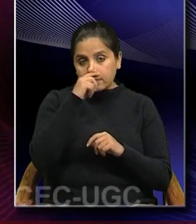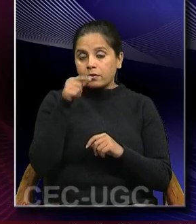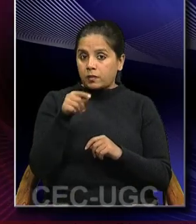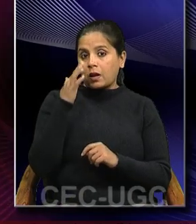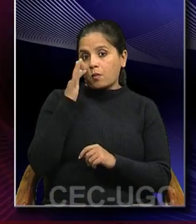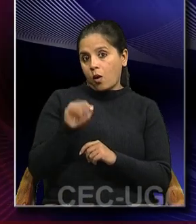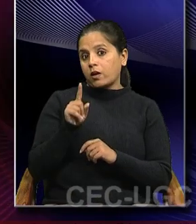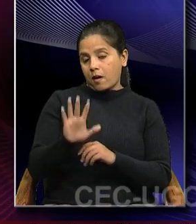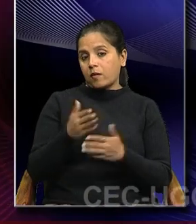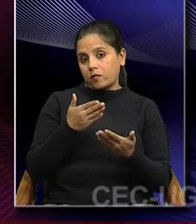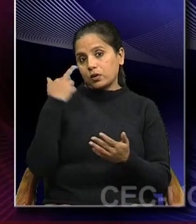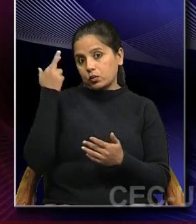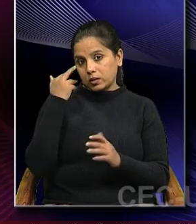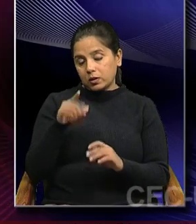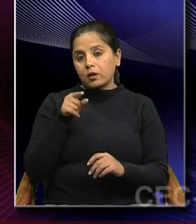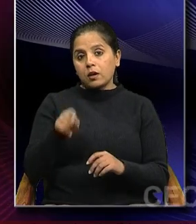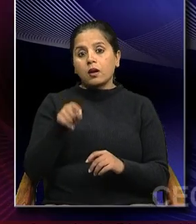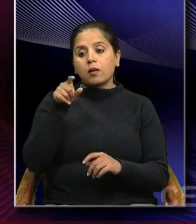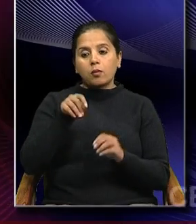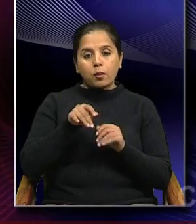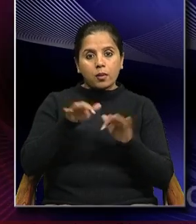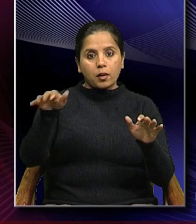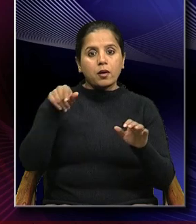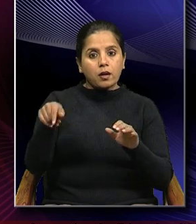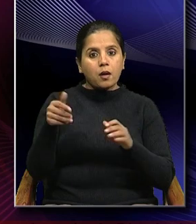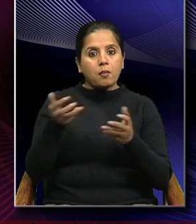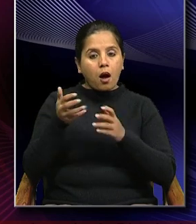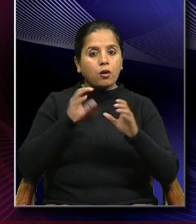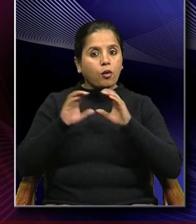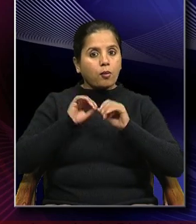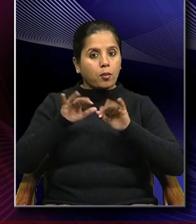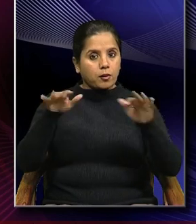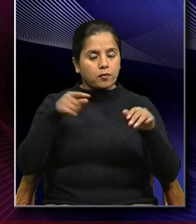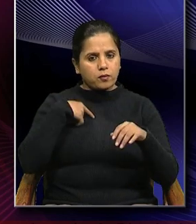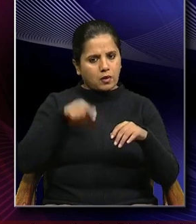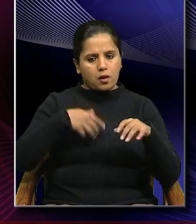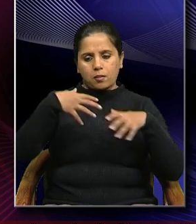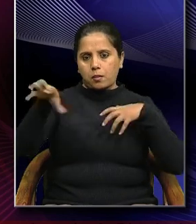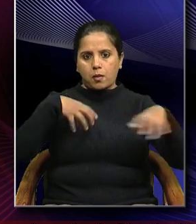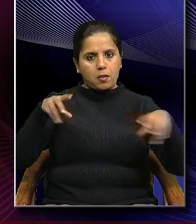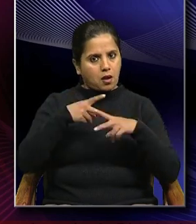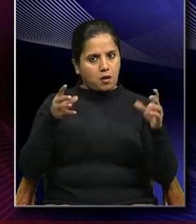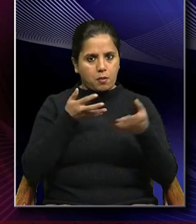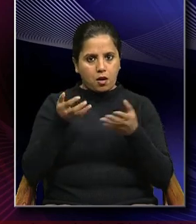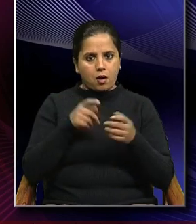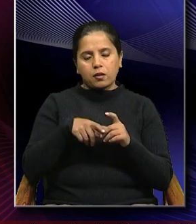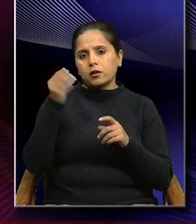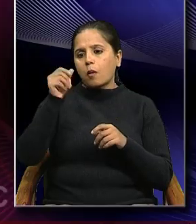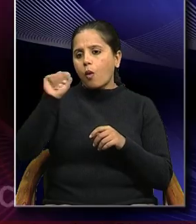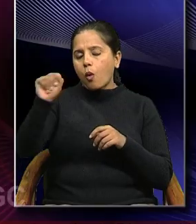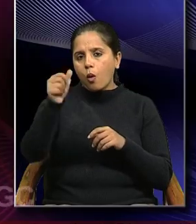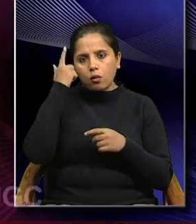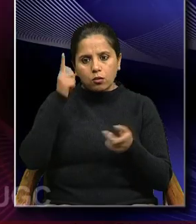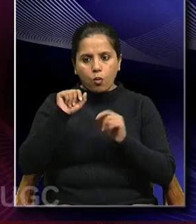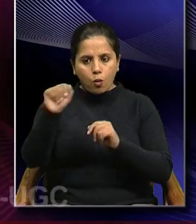important factor which influence marketing communication. We have fragmented market and more personalized marketing